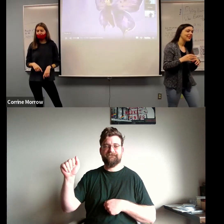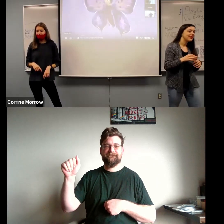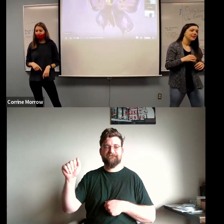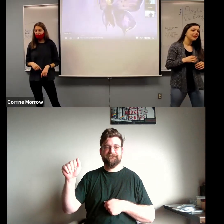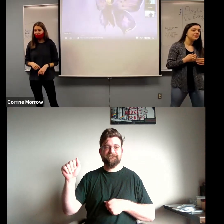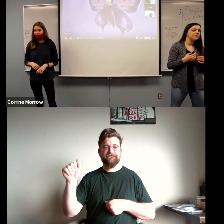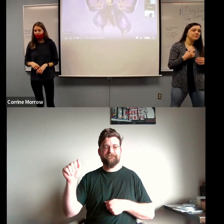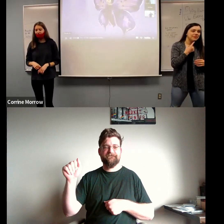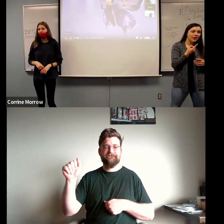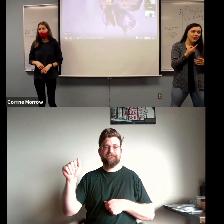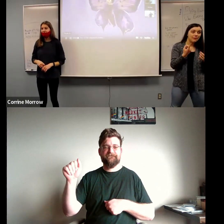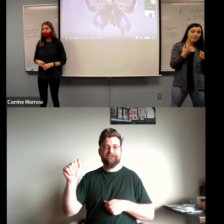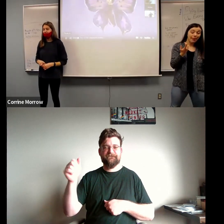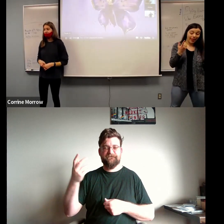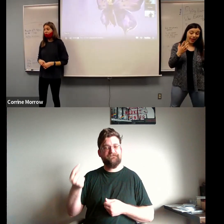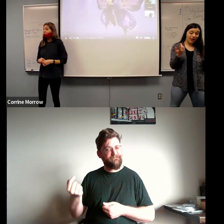once the air gets into the lungs.